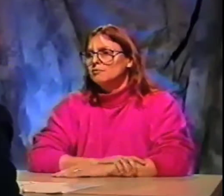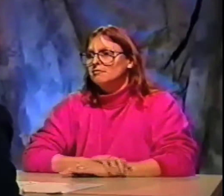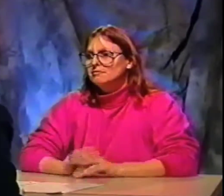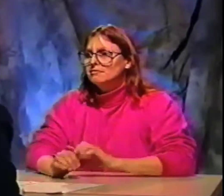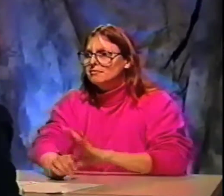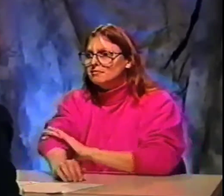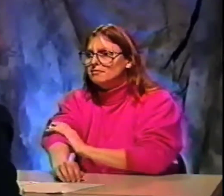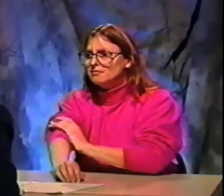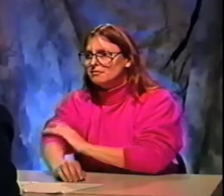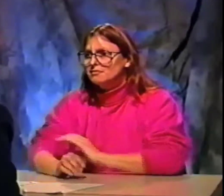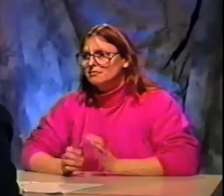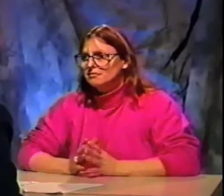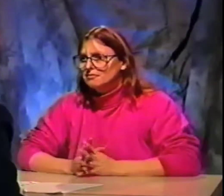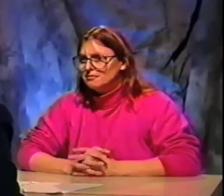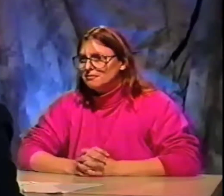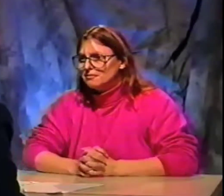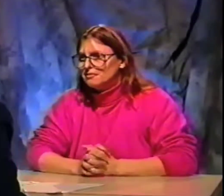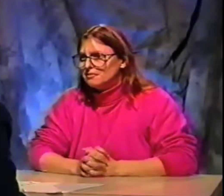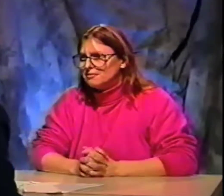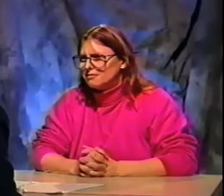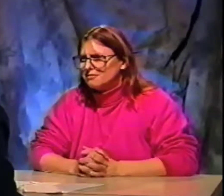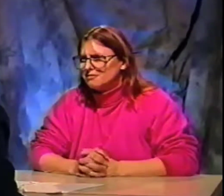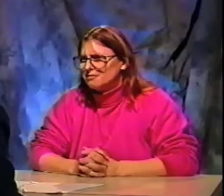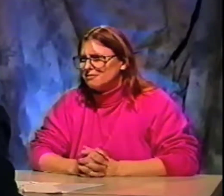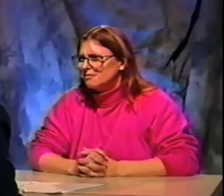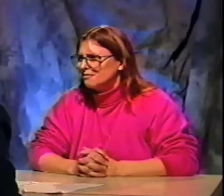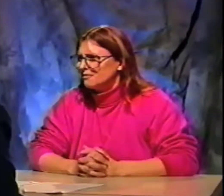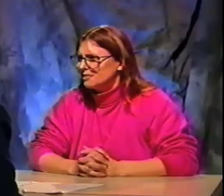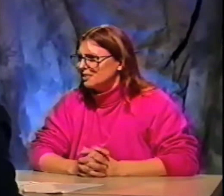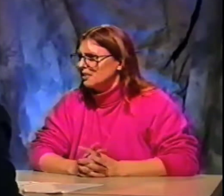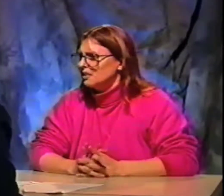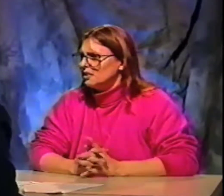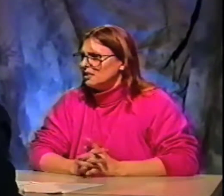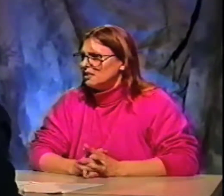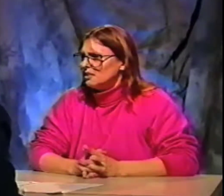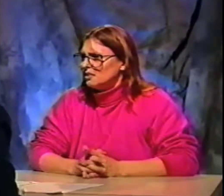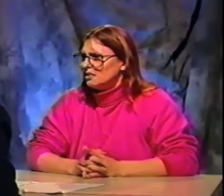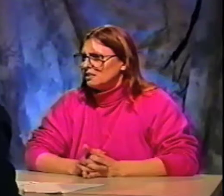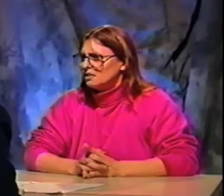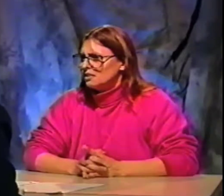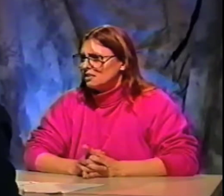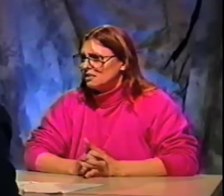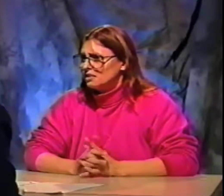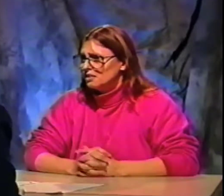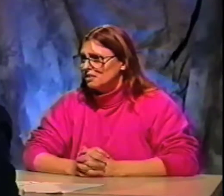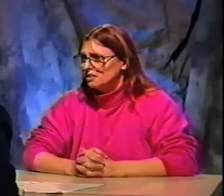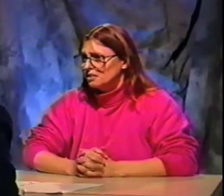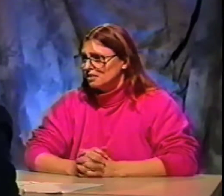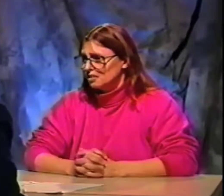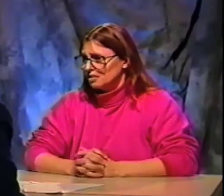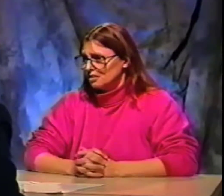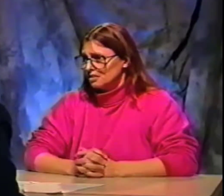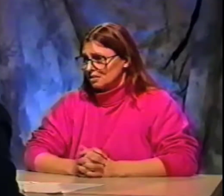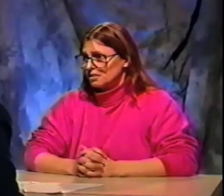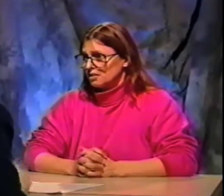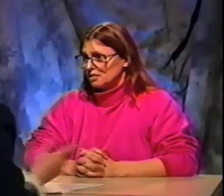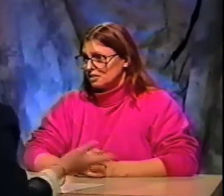And if I notice those things, then I'll help make it more comfortable. What are some of the physical cues that you might look for? For